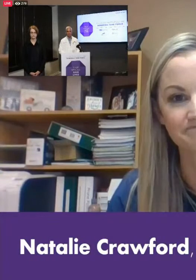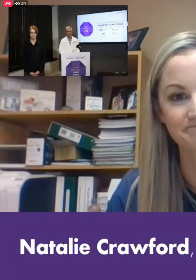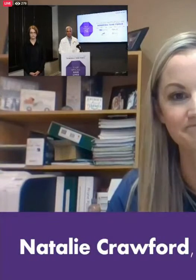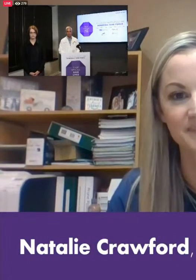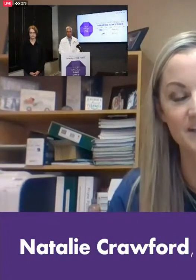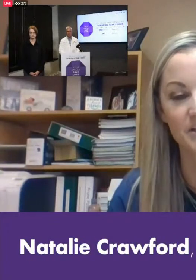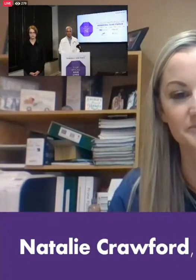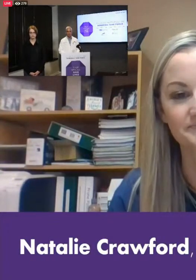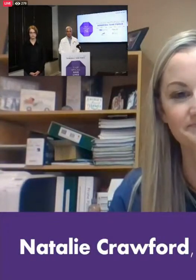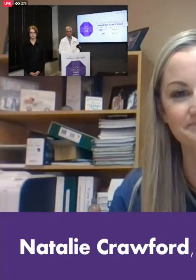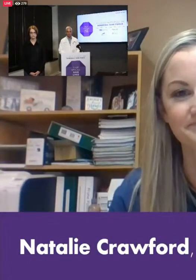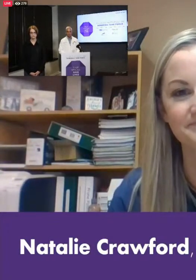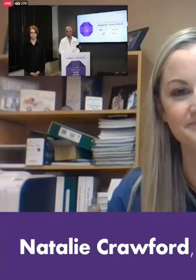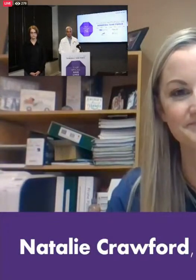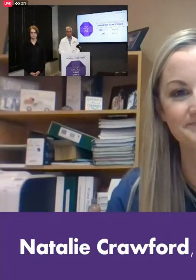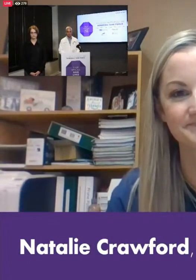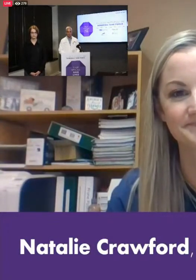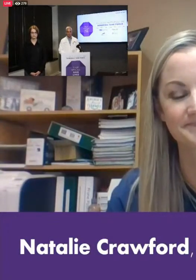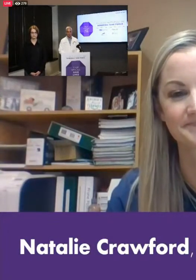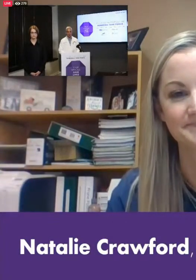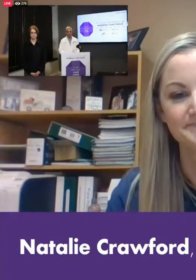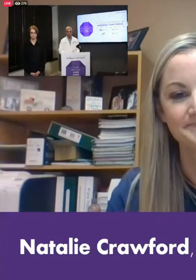So thank you.